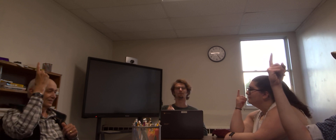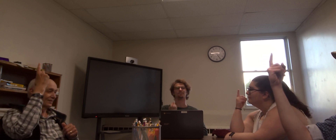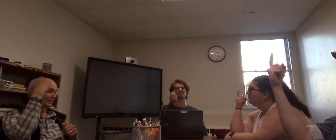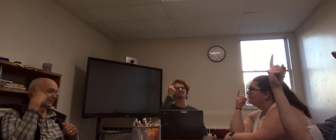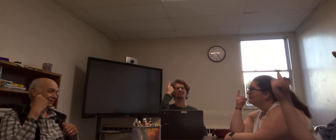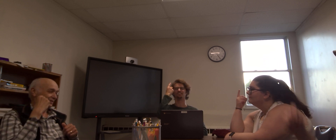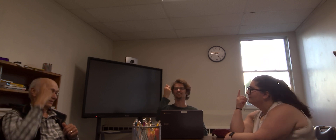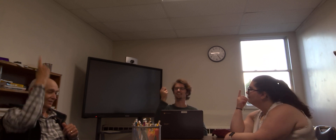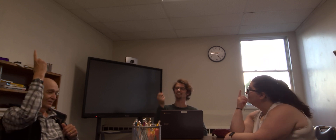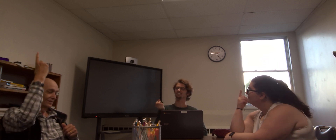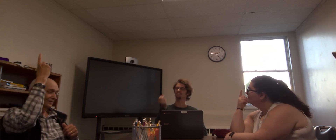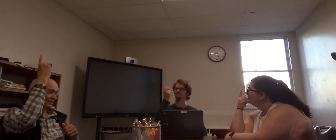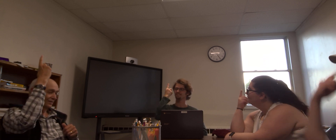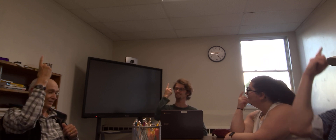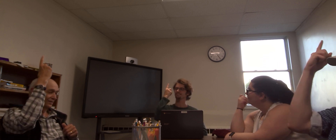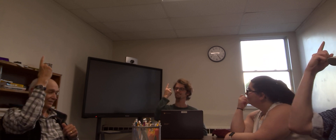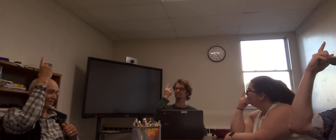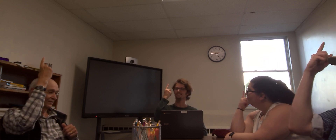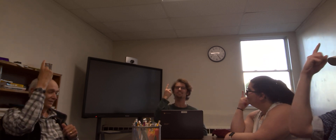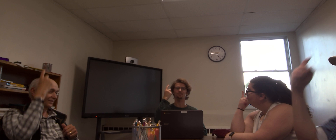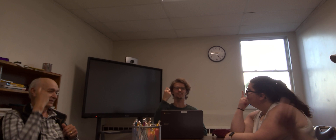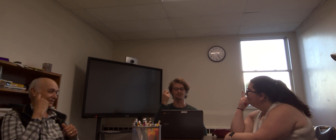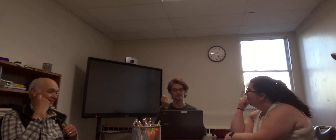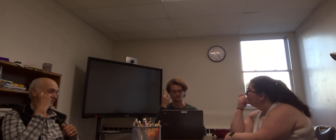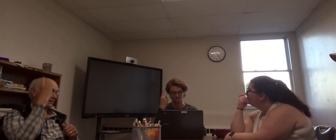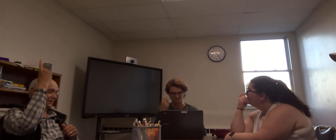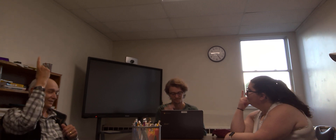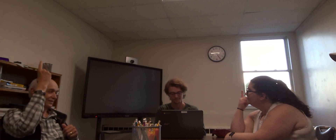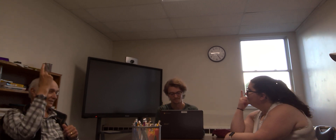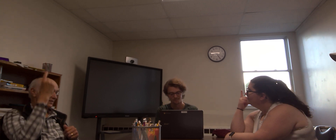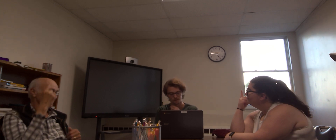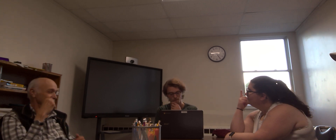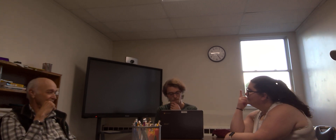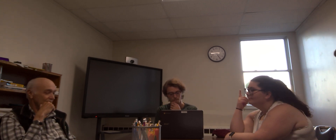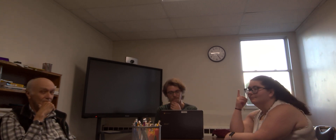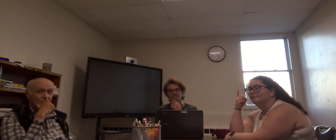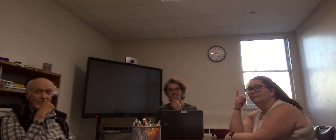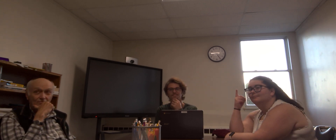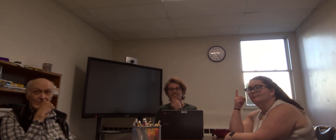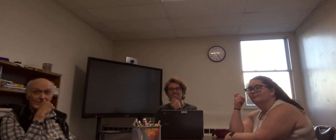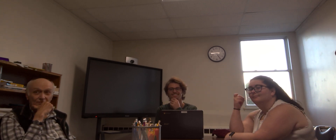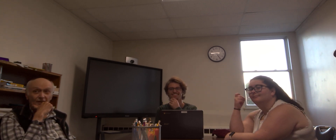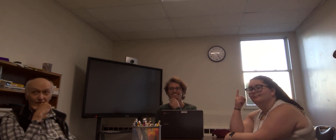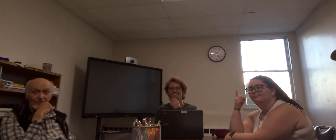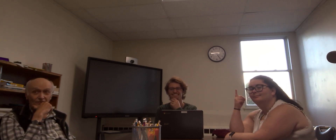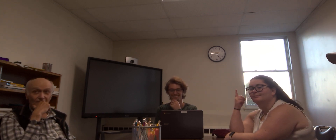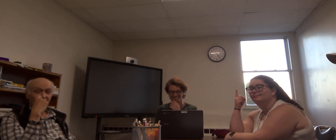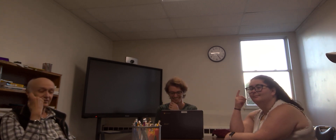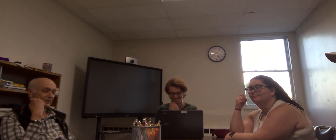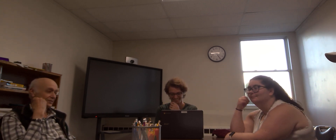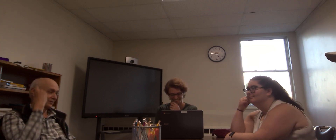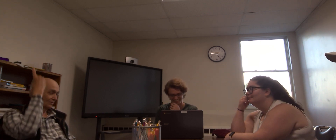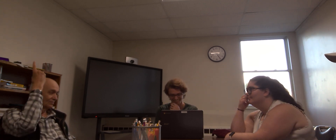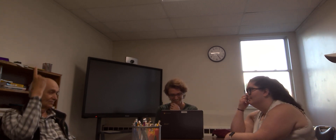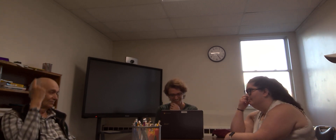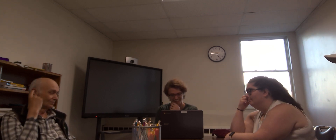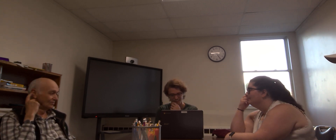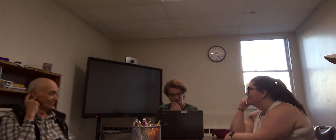upwards, understand. There we go. It's kind of like a light bulb. Yeah, that's right. Yeah. Good way